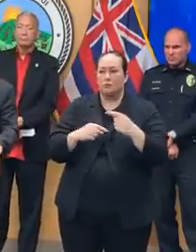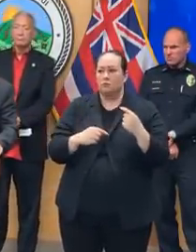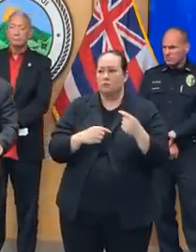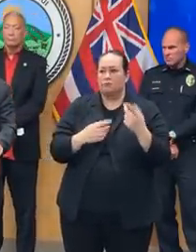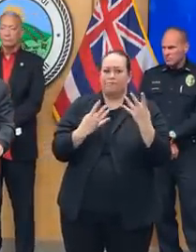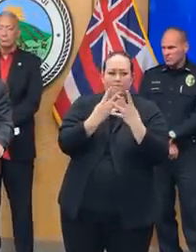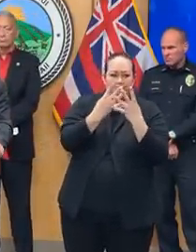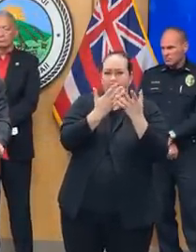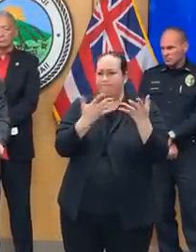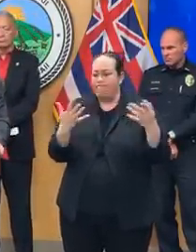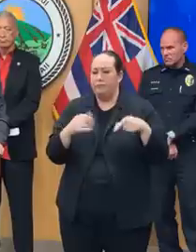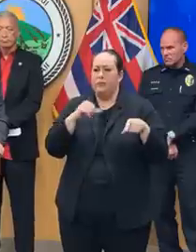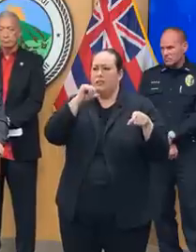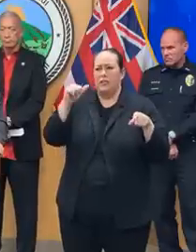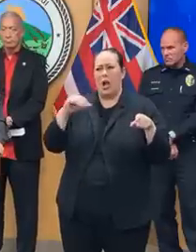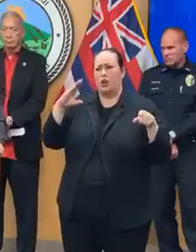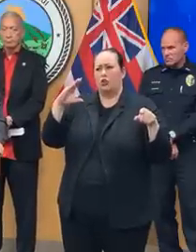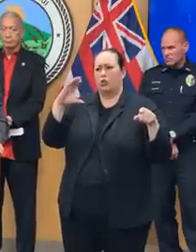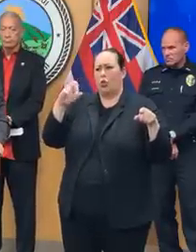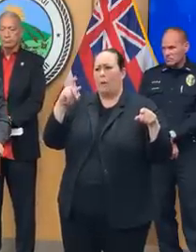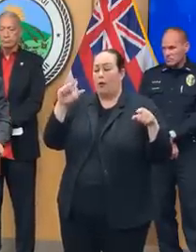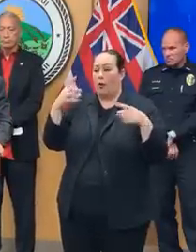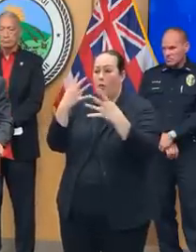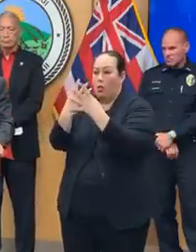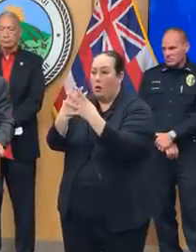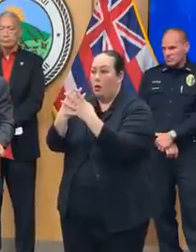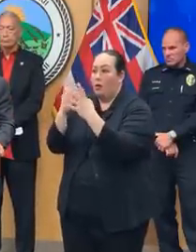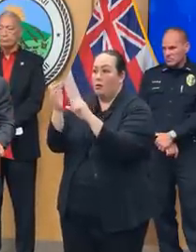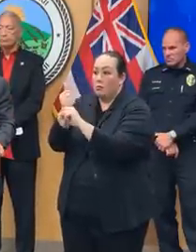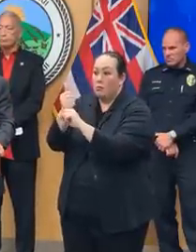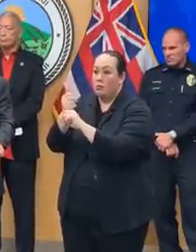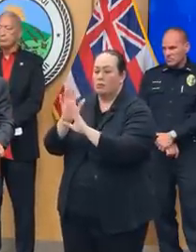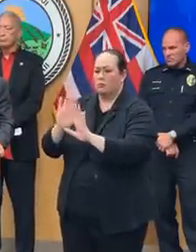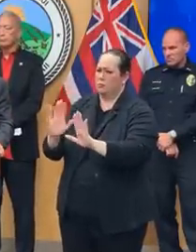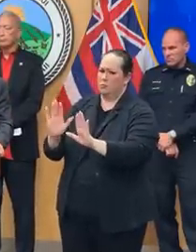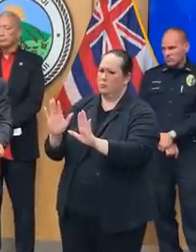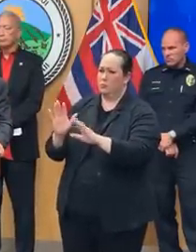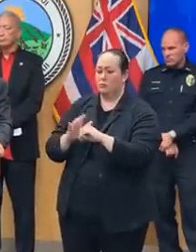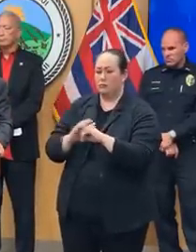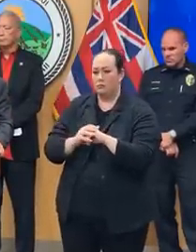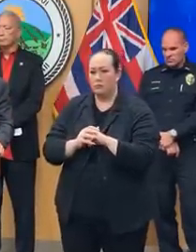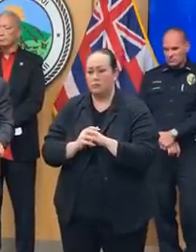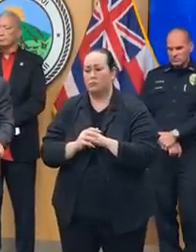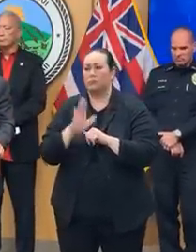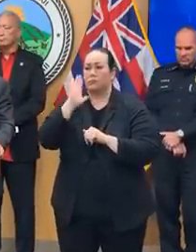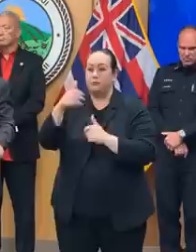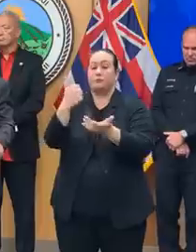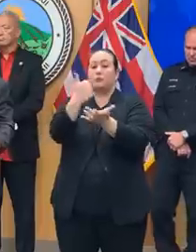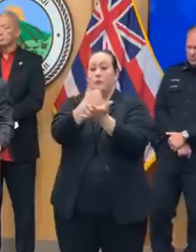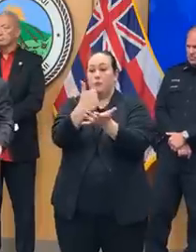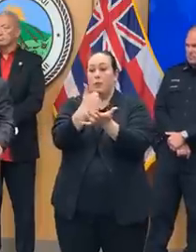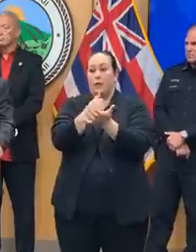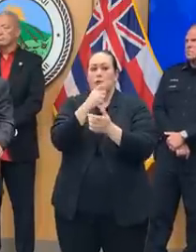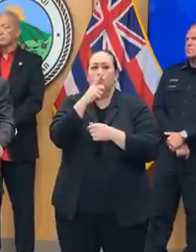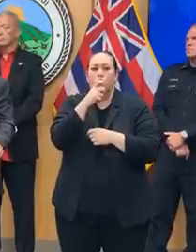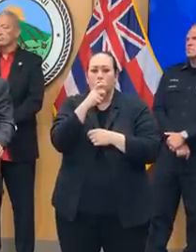reviewers also. It's not a criminal investigation in any way. We will bring in whatever help is necessary. Right